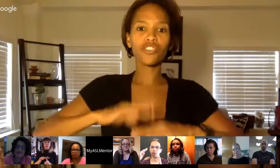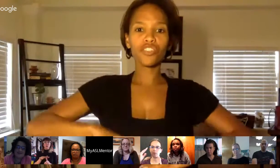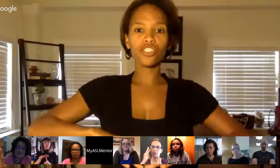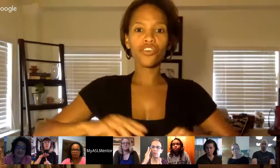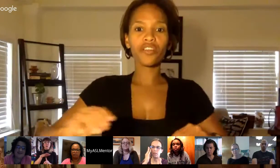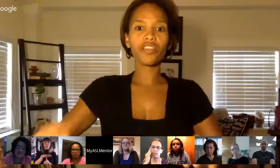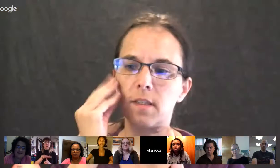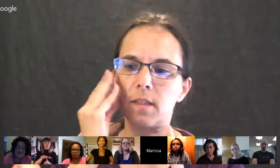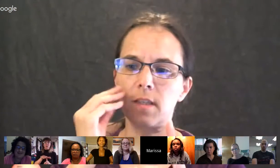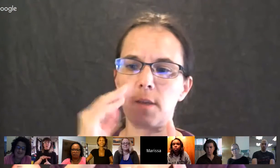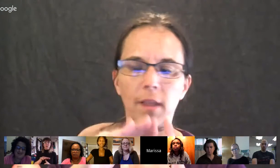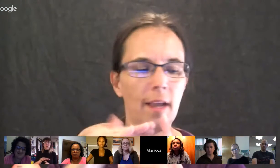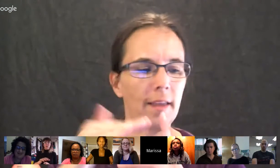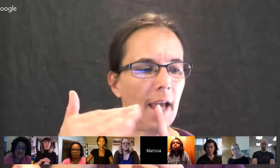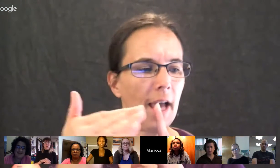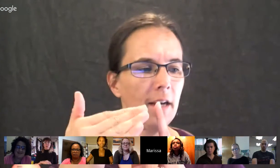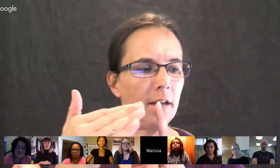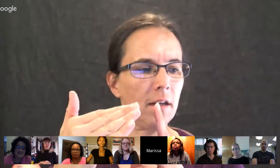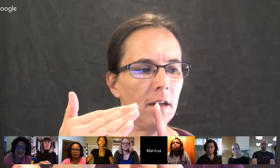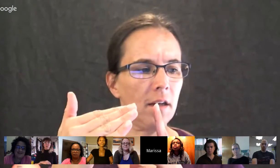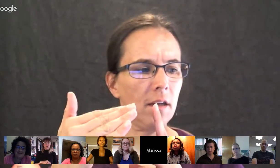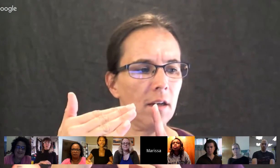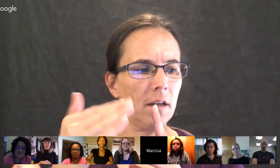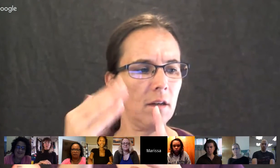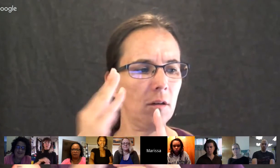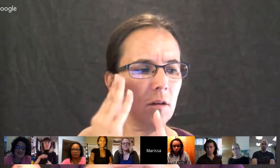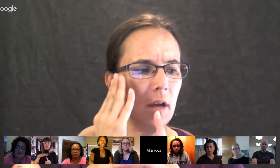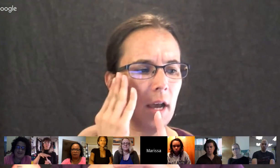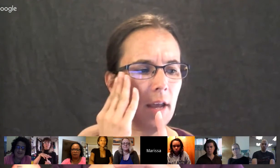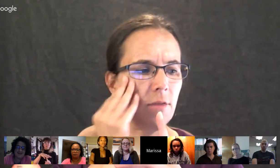doing. It's sorry. She does something like that.